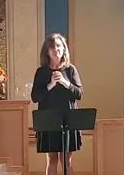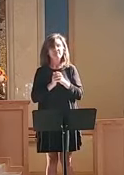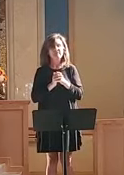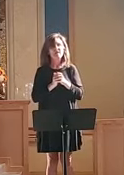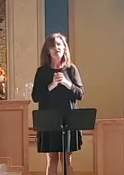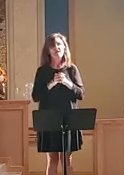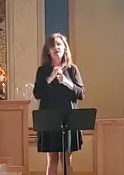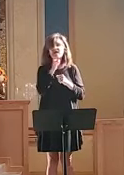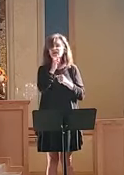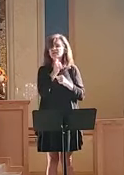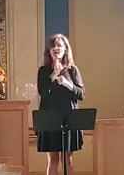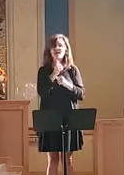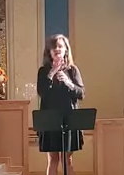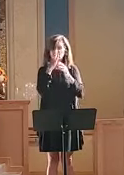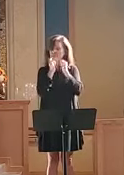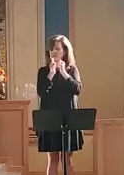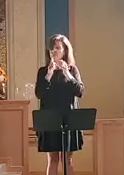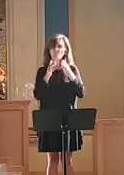Not belligerently,